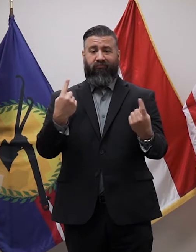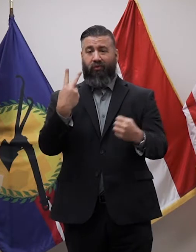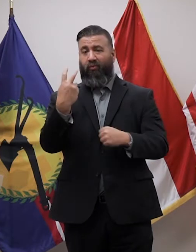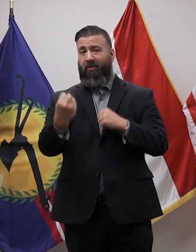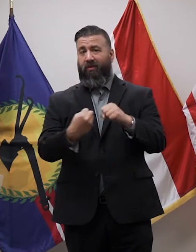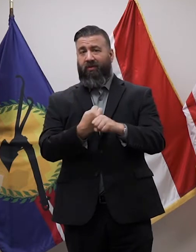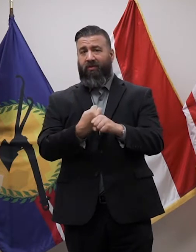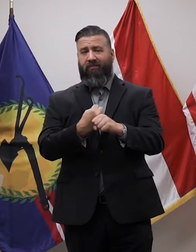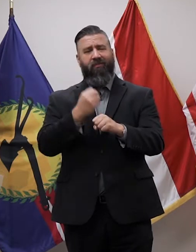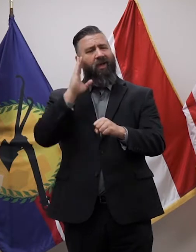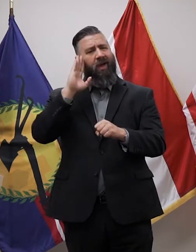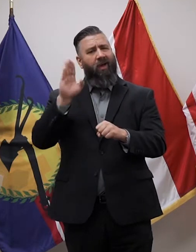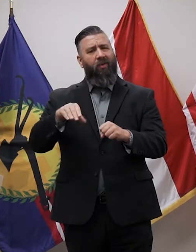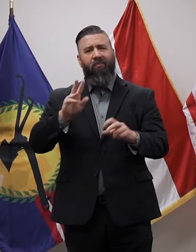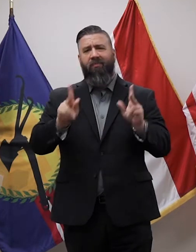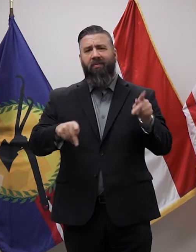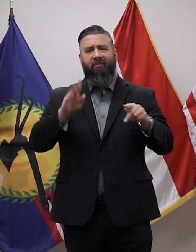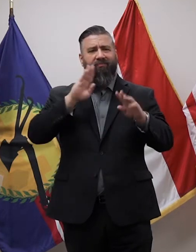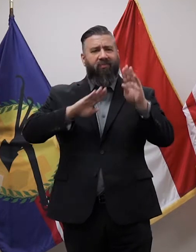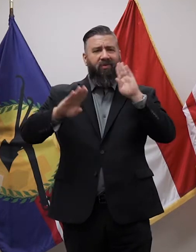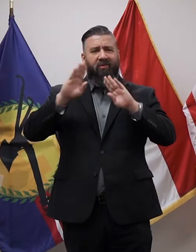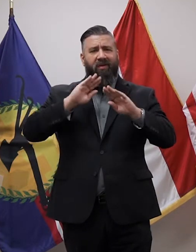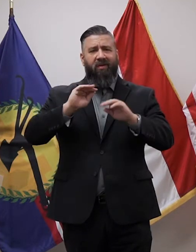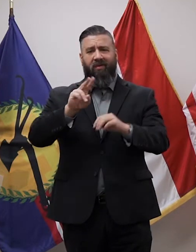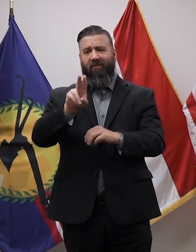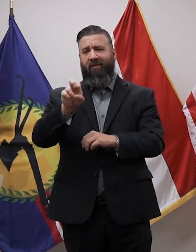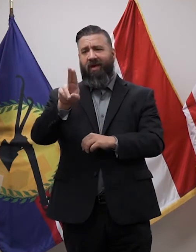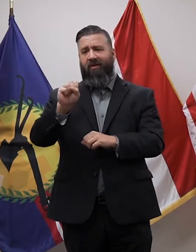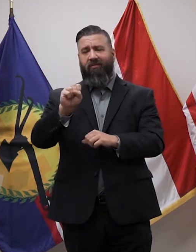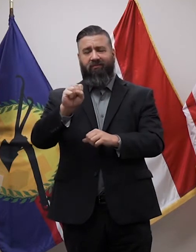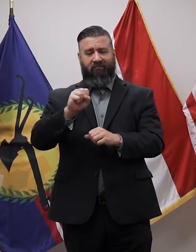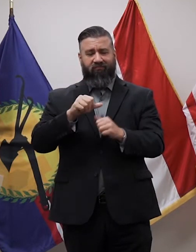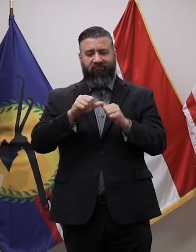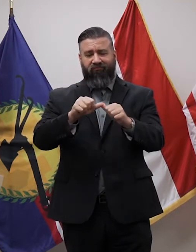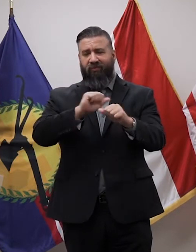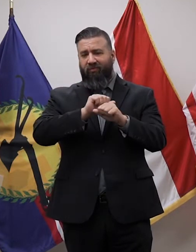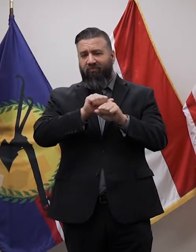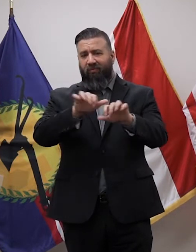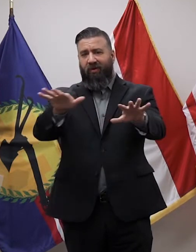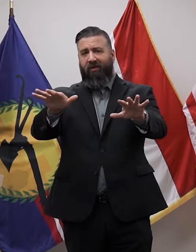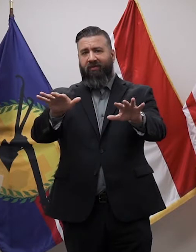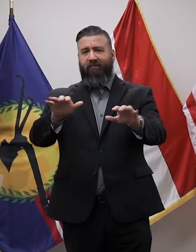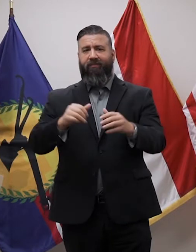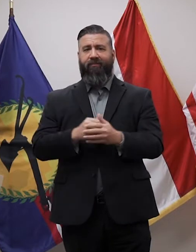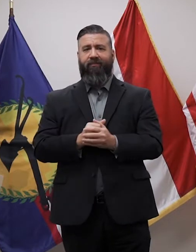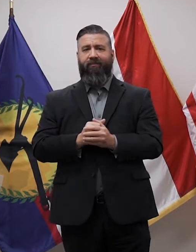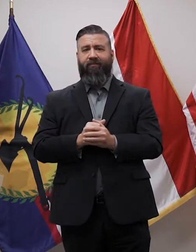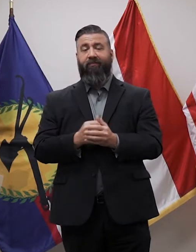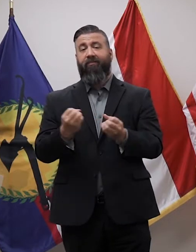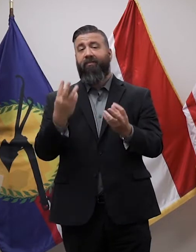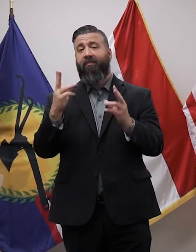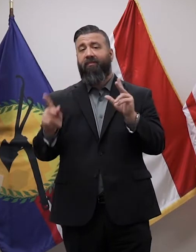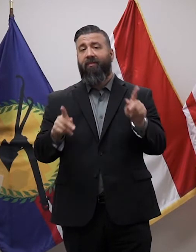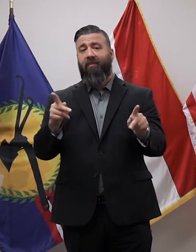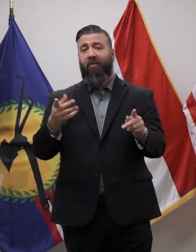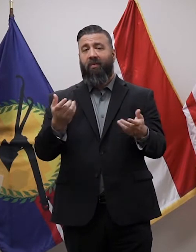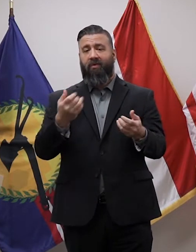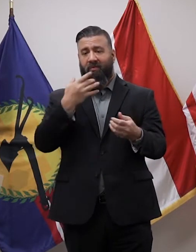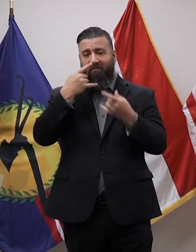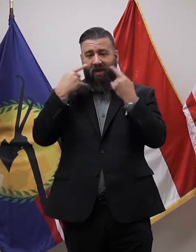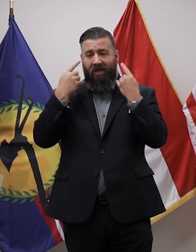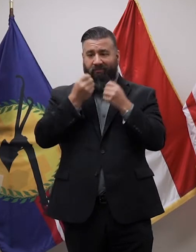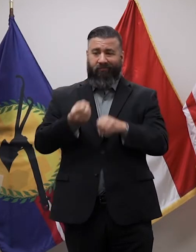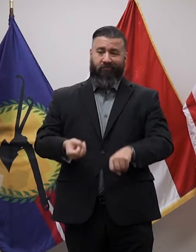people are frustrated that the virus continues to spread as new variants emerge. A lot of people would like to retire their